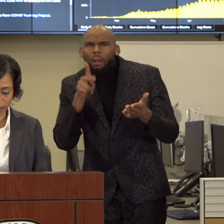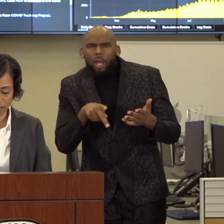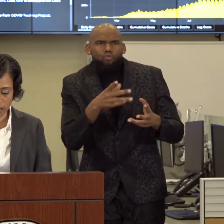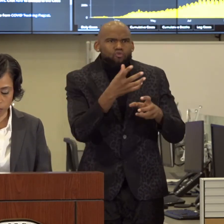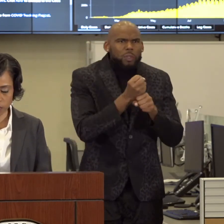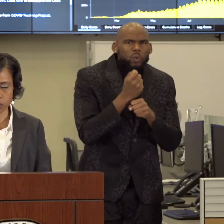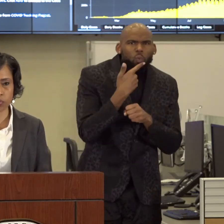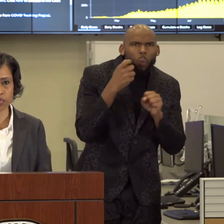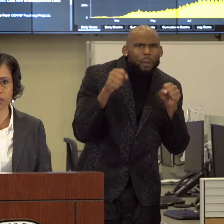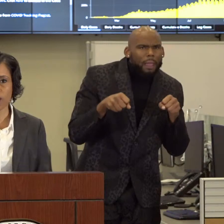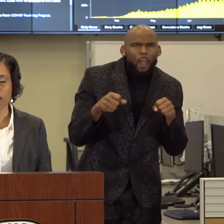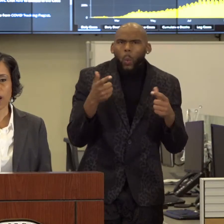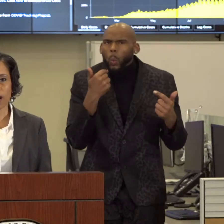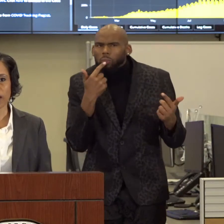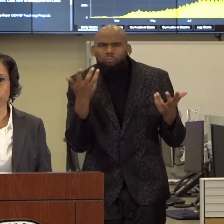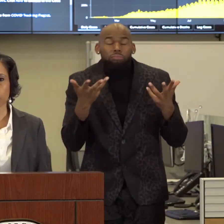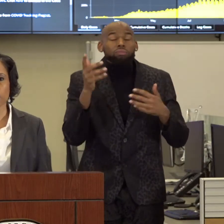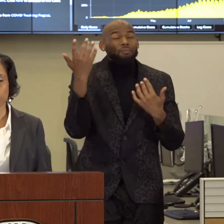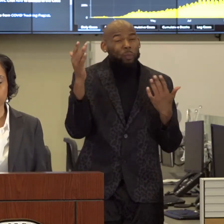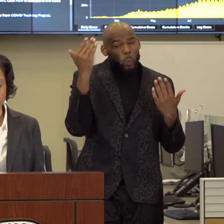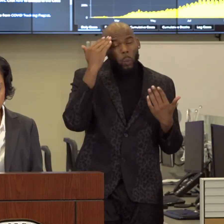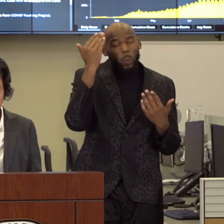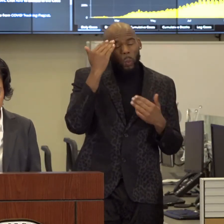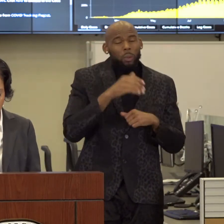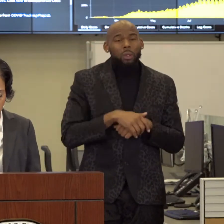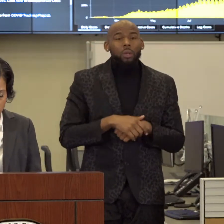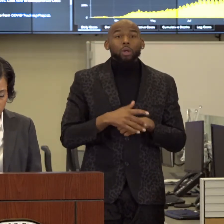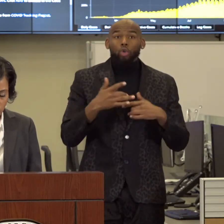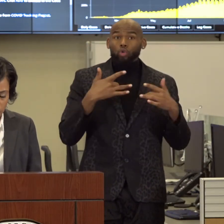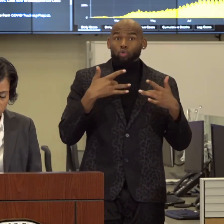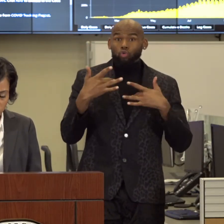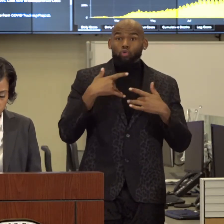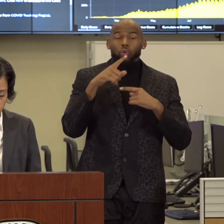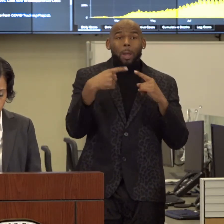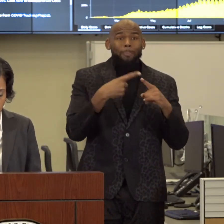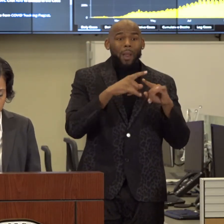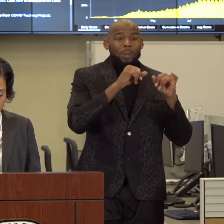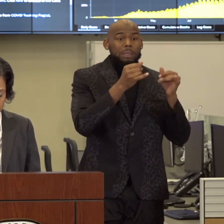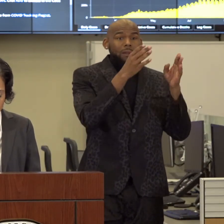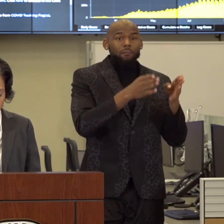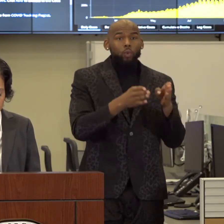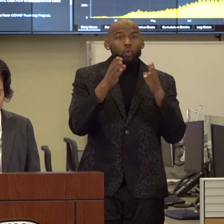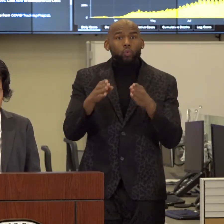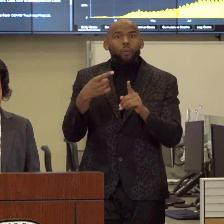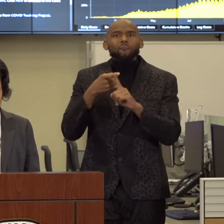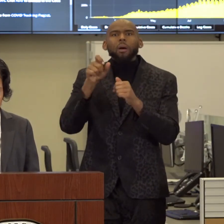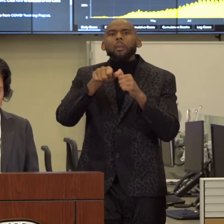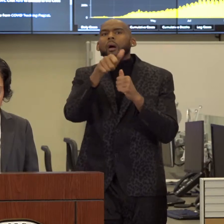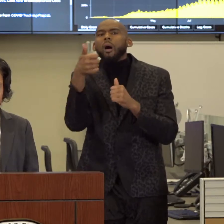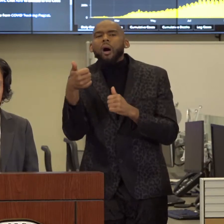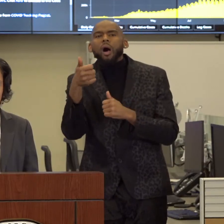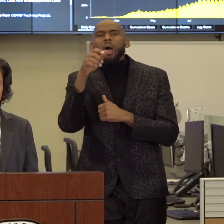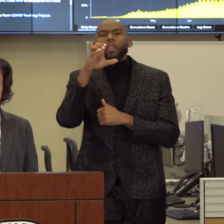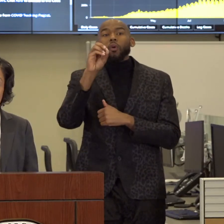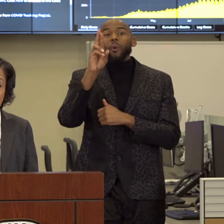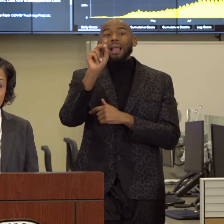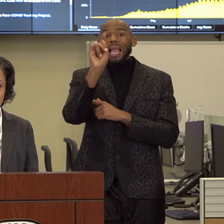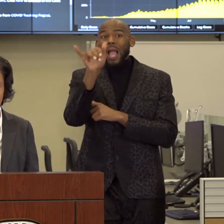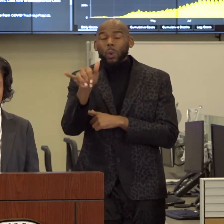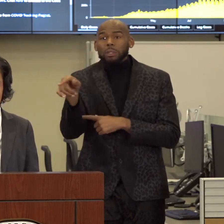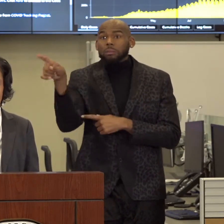receive the vaccine in Prince George's, including concerns about individuals from neighboring counties and jurisdictions